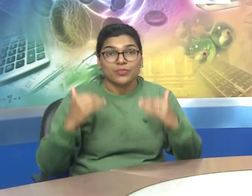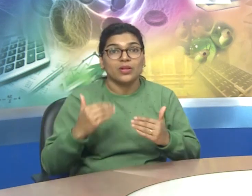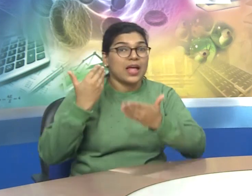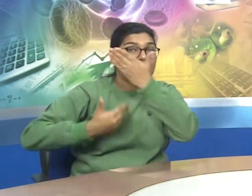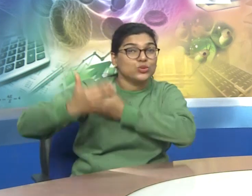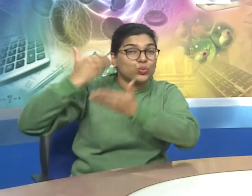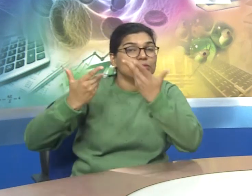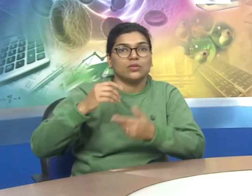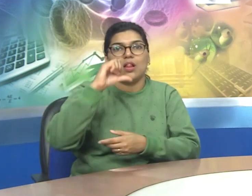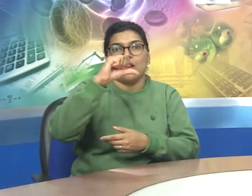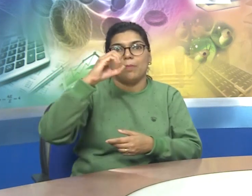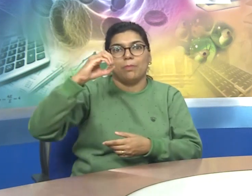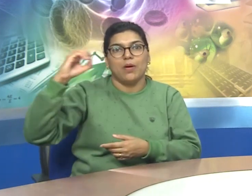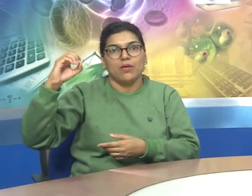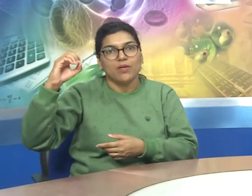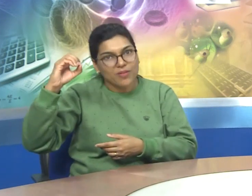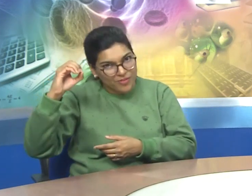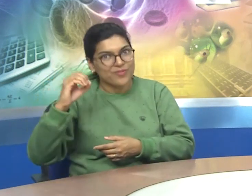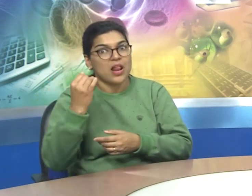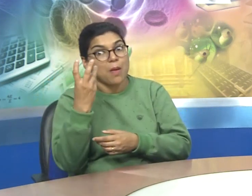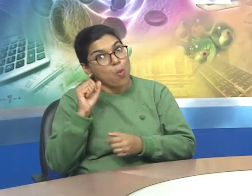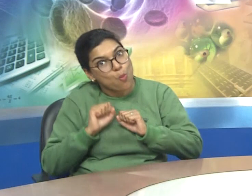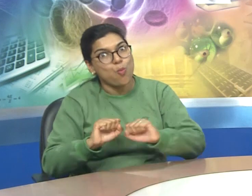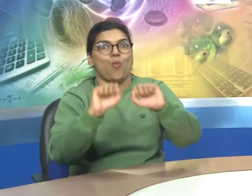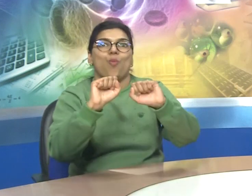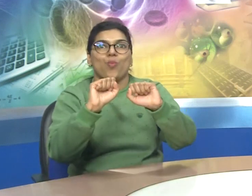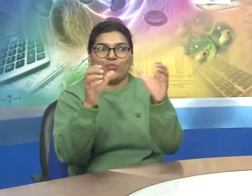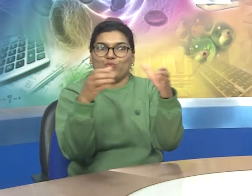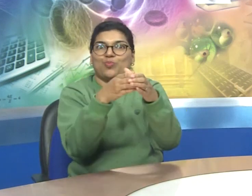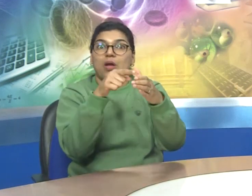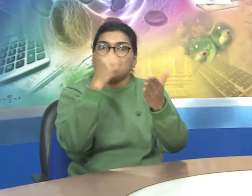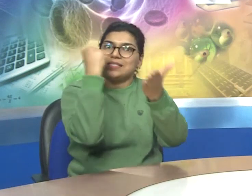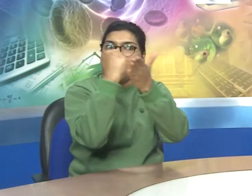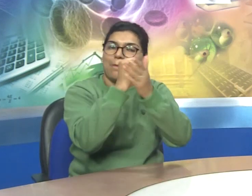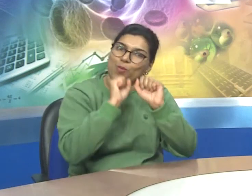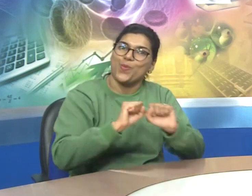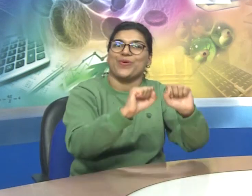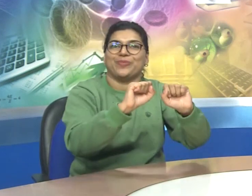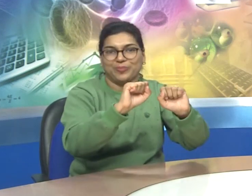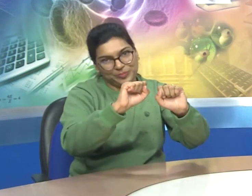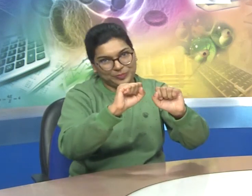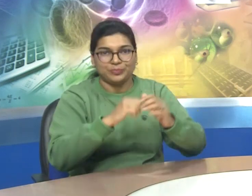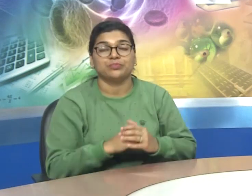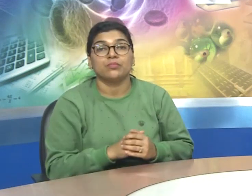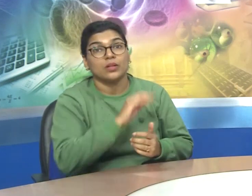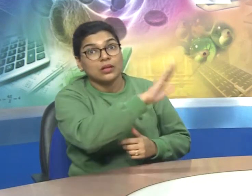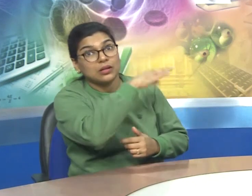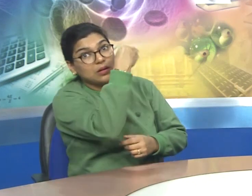science subject, the notation which is used is 020. So these are all international